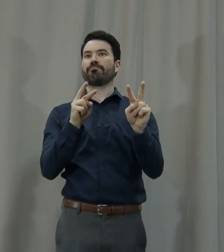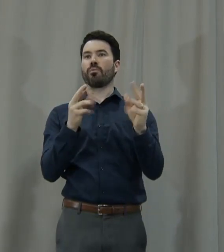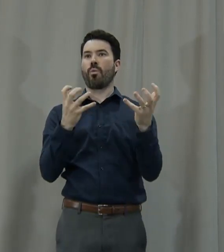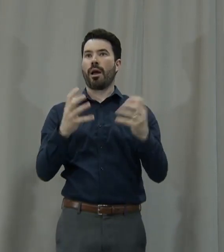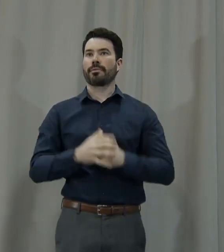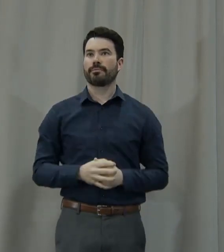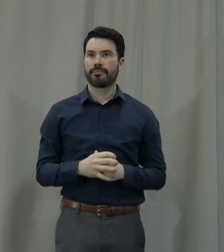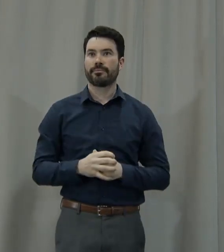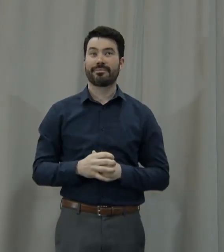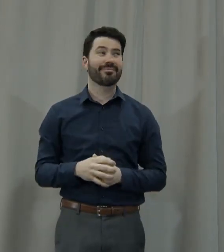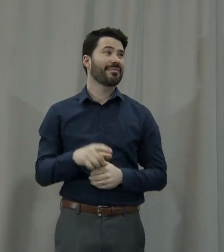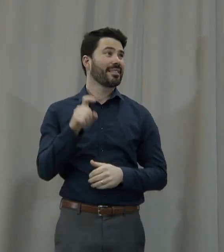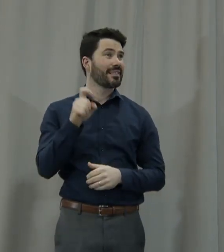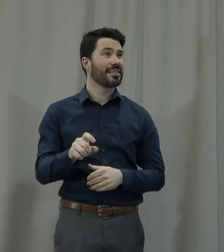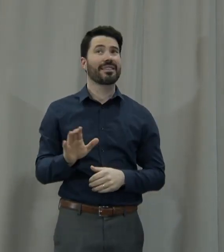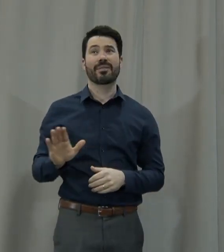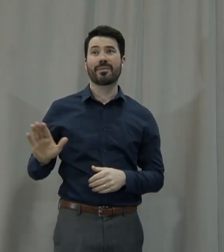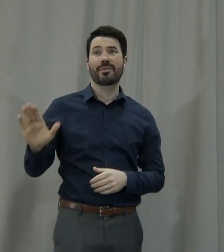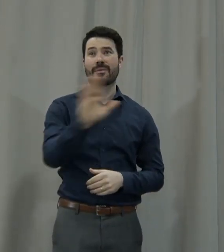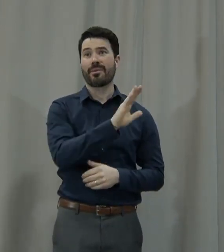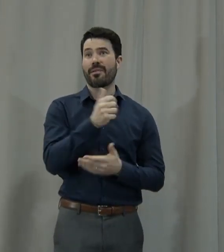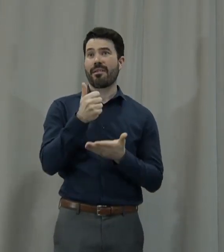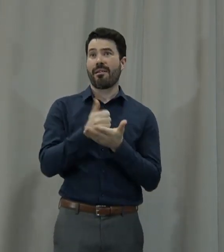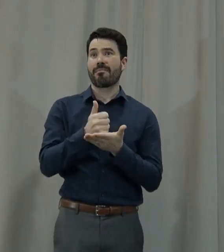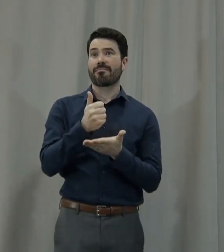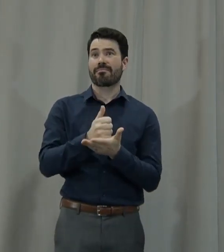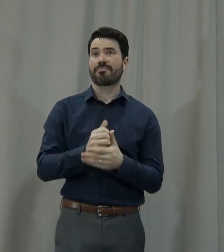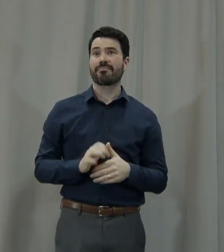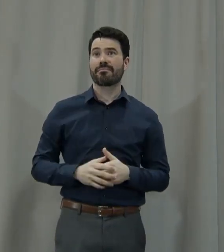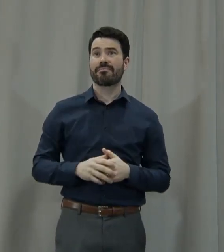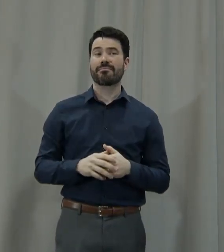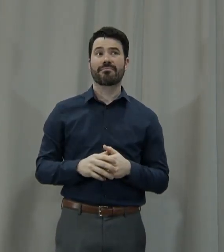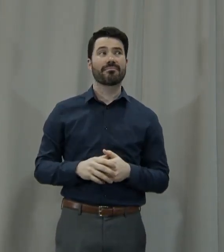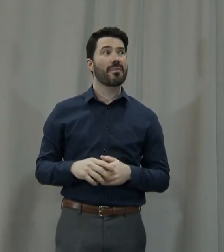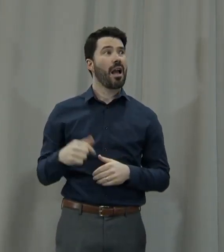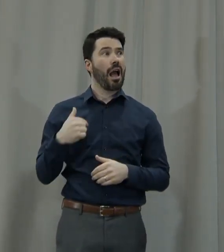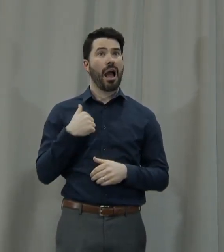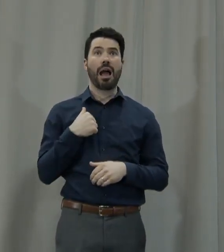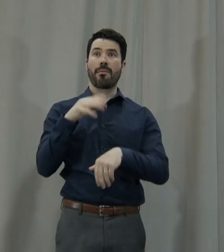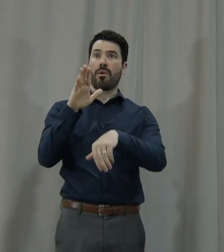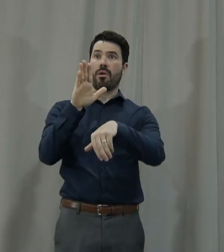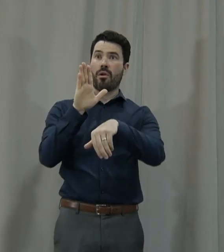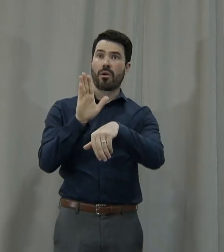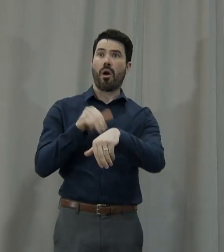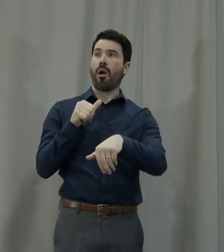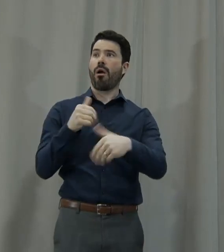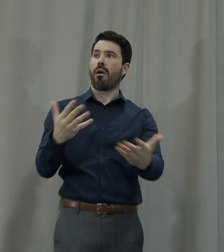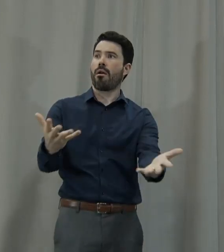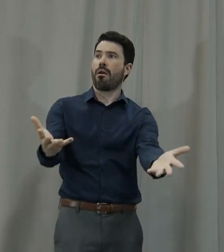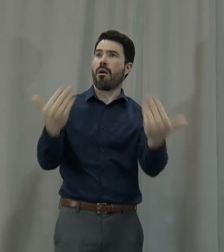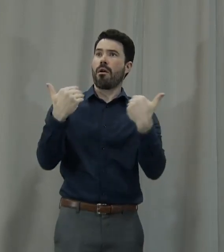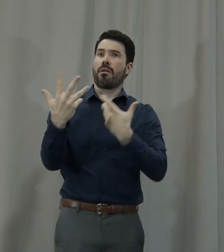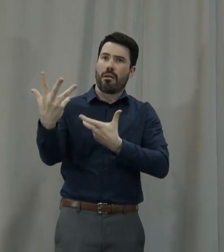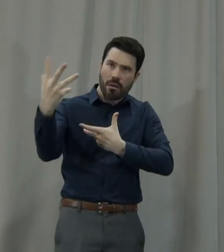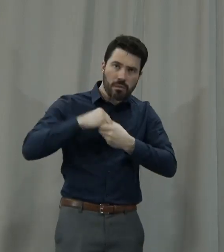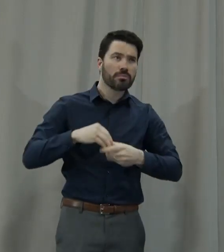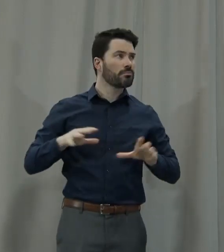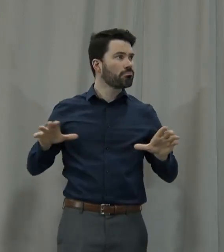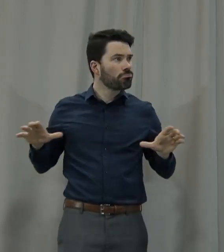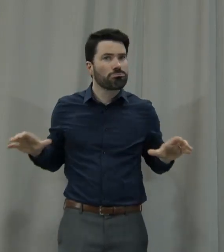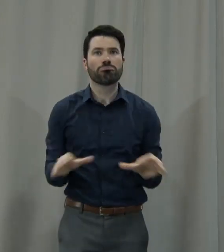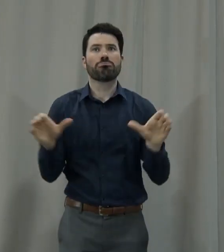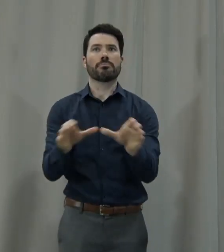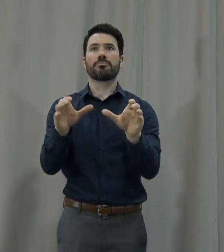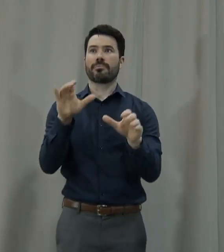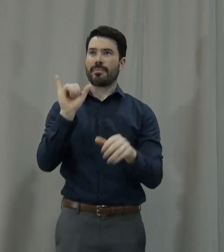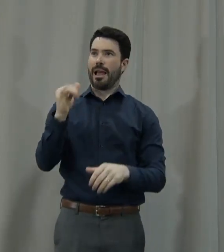We need your help. There is a call to action, which is why you're here. So I'm going to ask that you fully engage